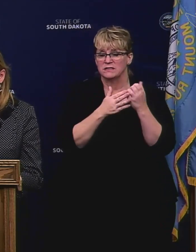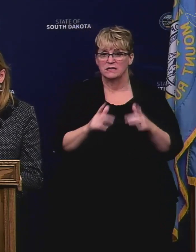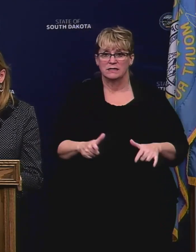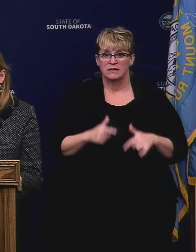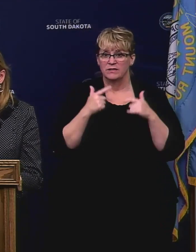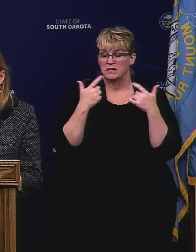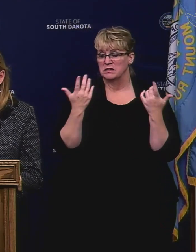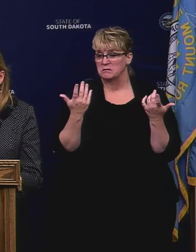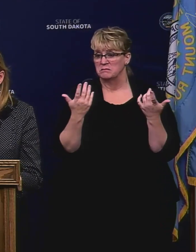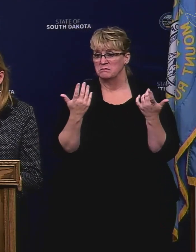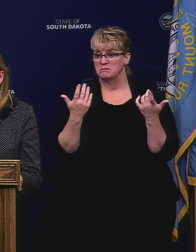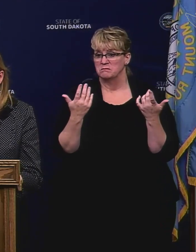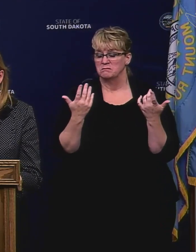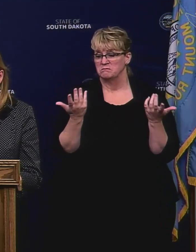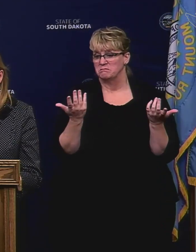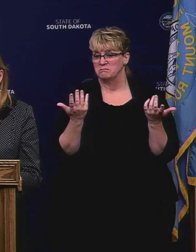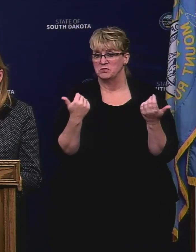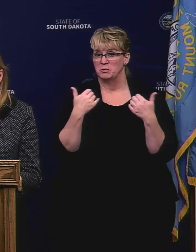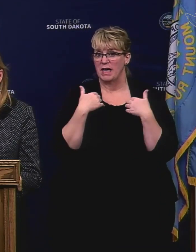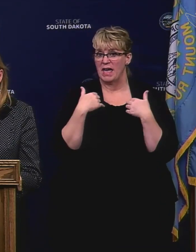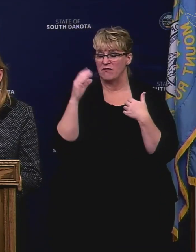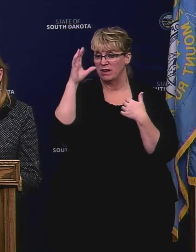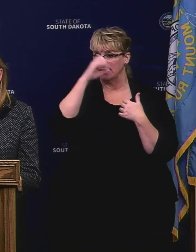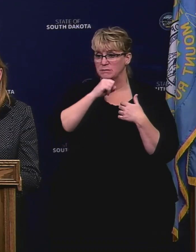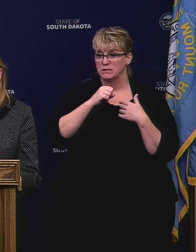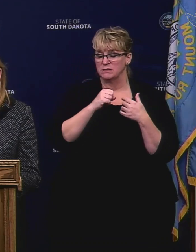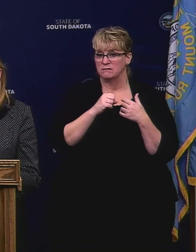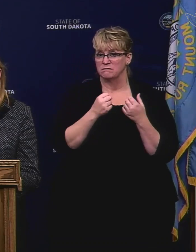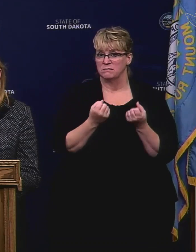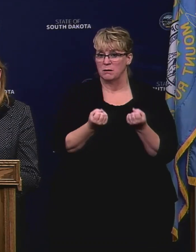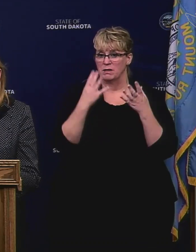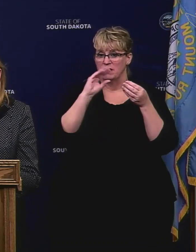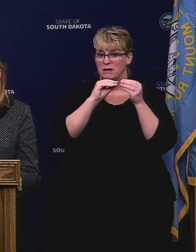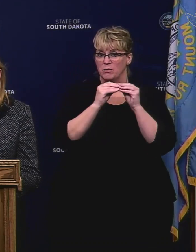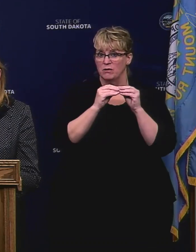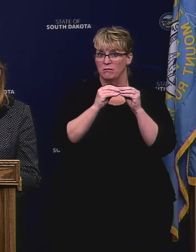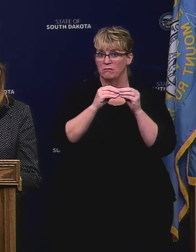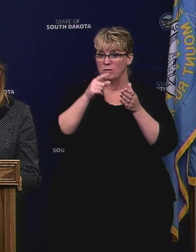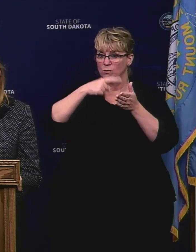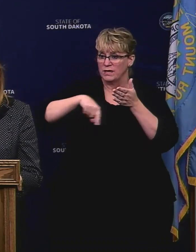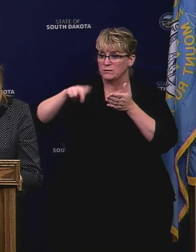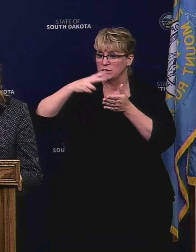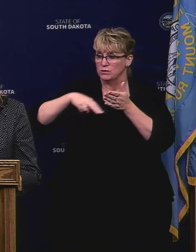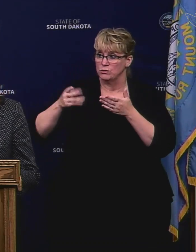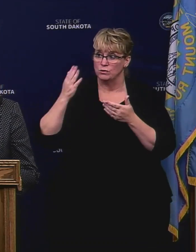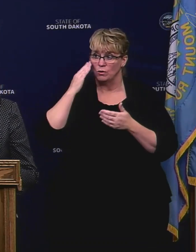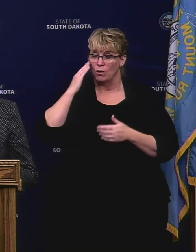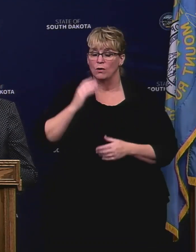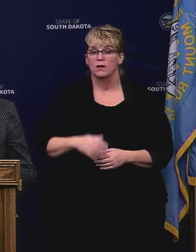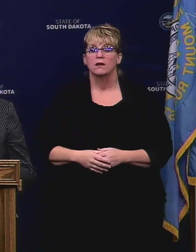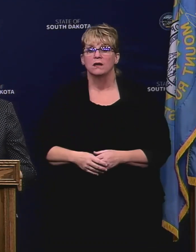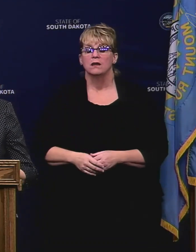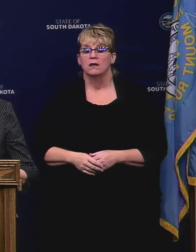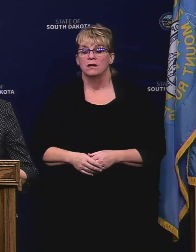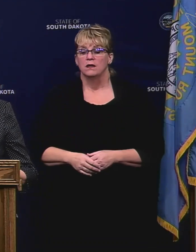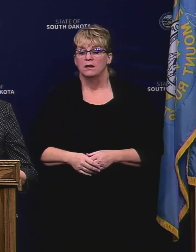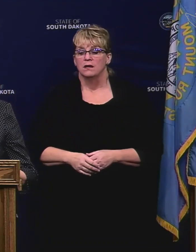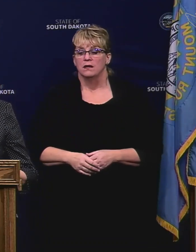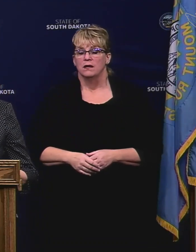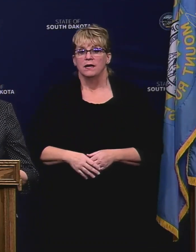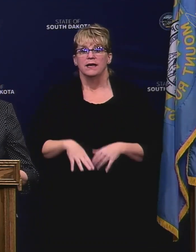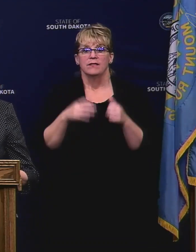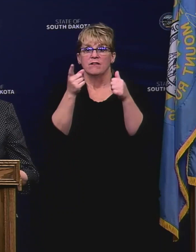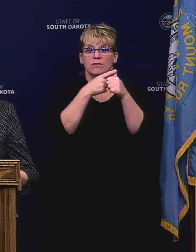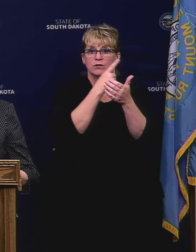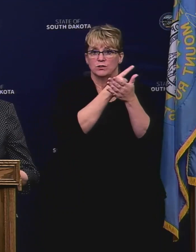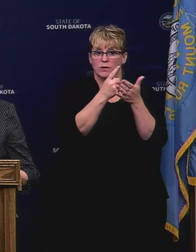living, the community living as such over the next several weeks? Sure. So in our